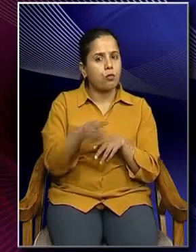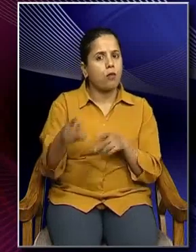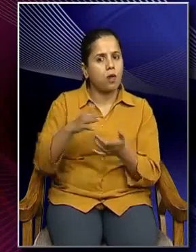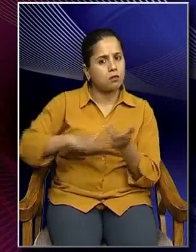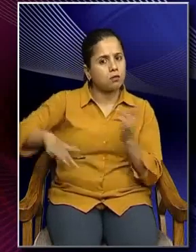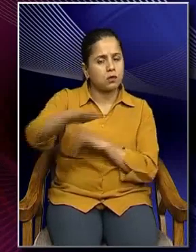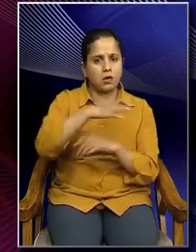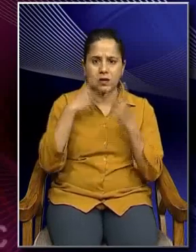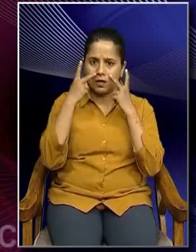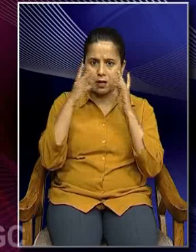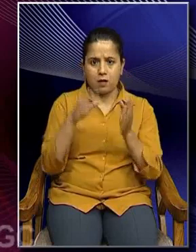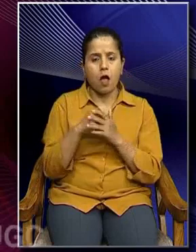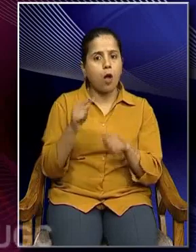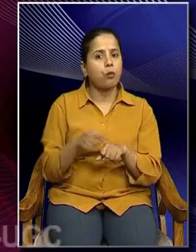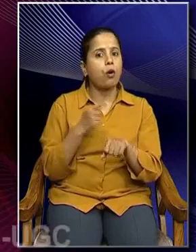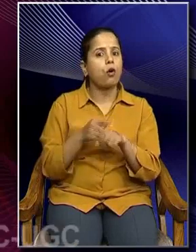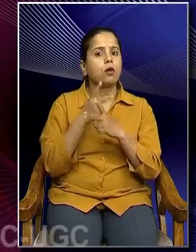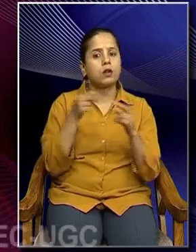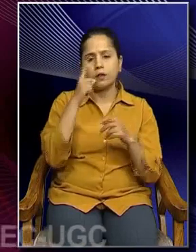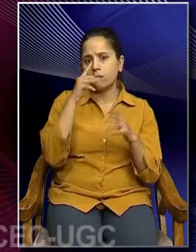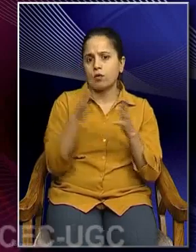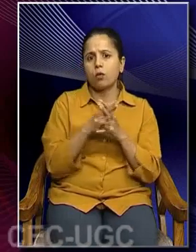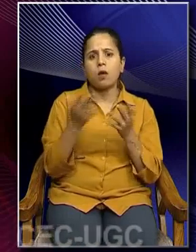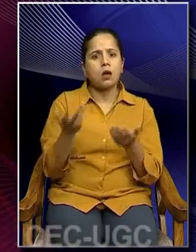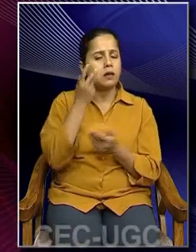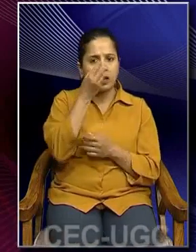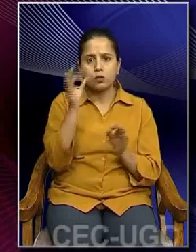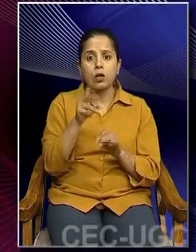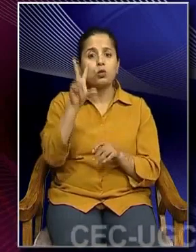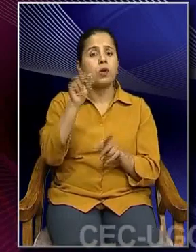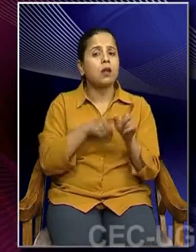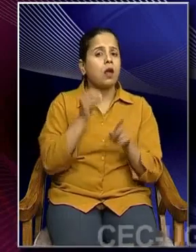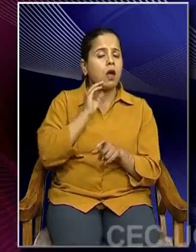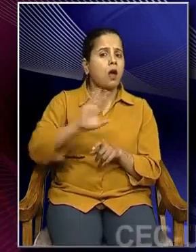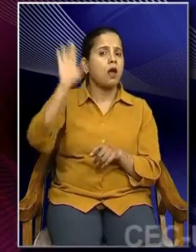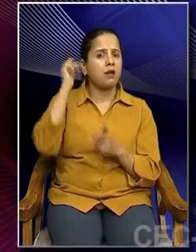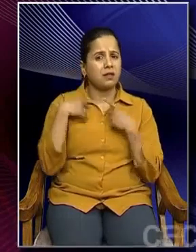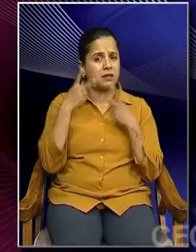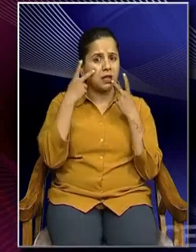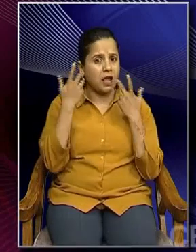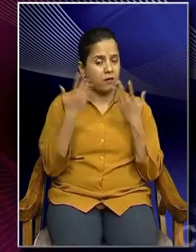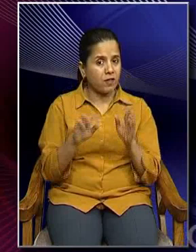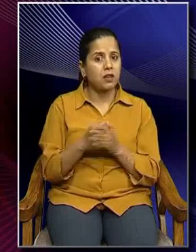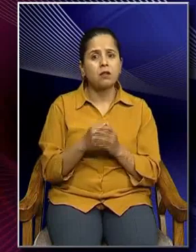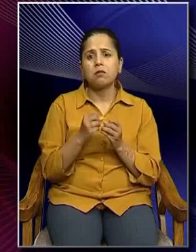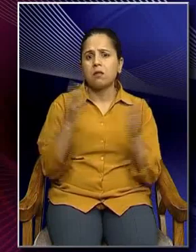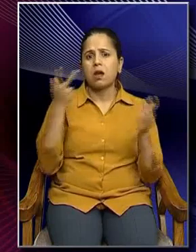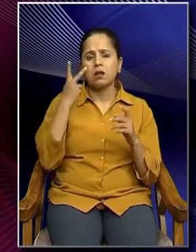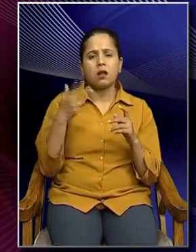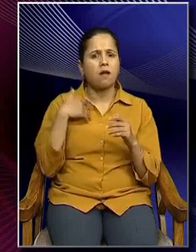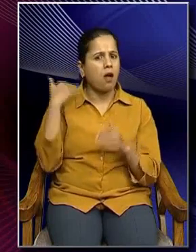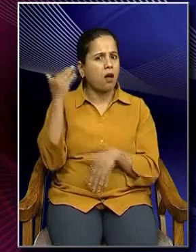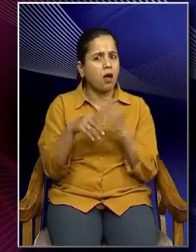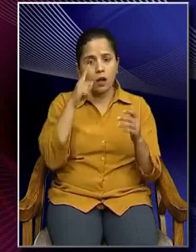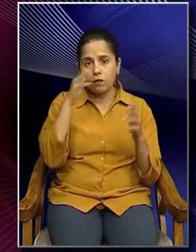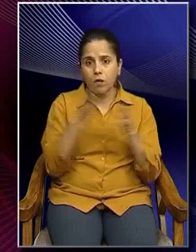we observe that opportunities for women are not easy. In the last 20 years, we have witnessed a very discouraging trend that the